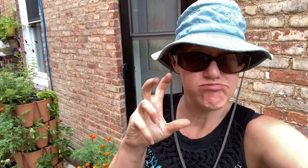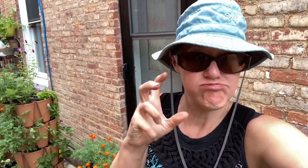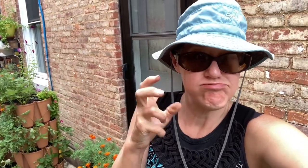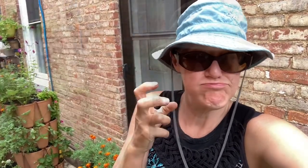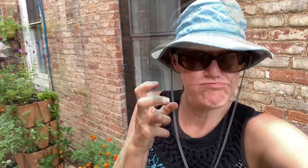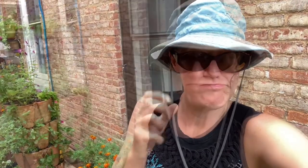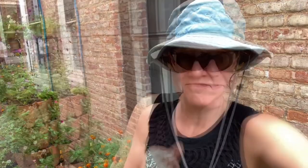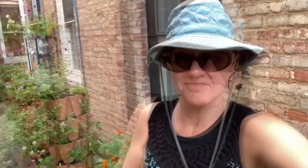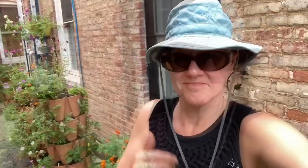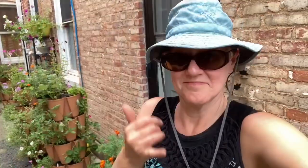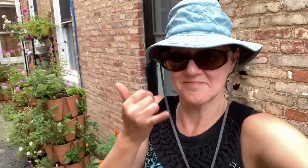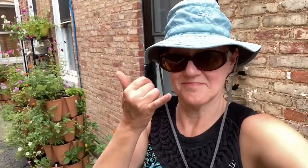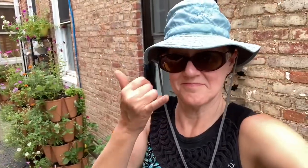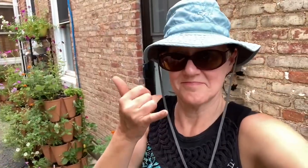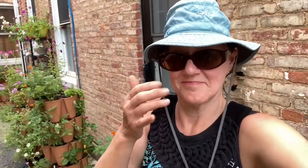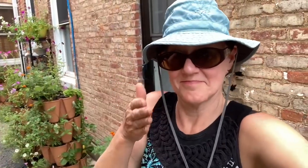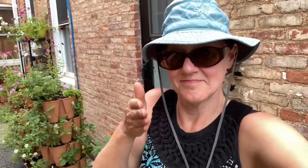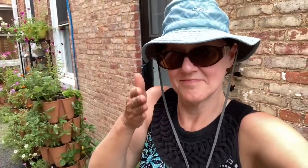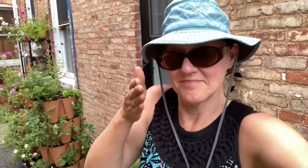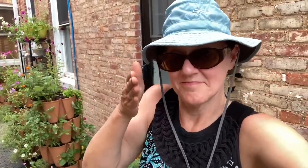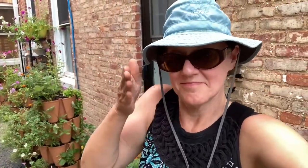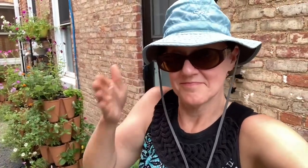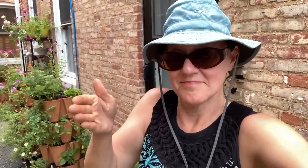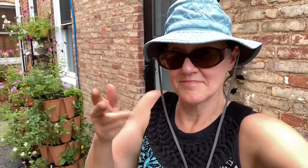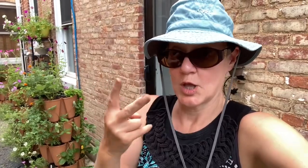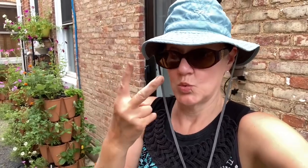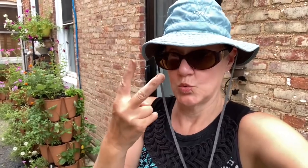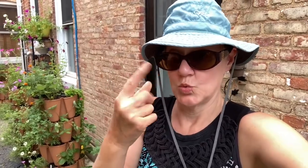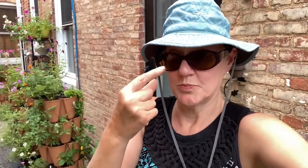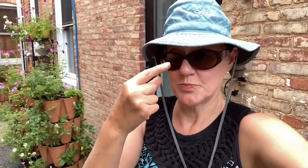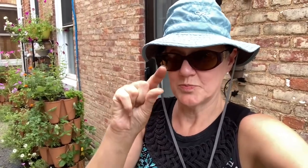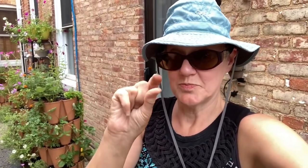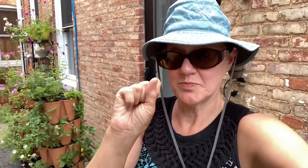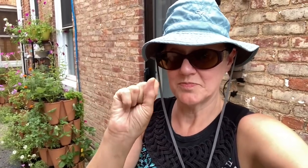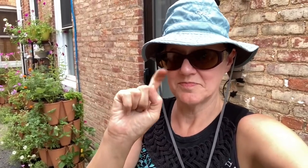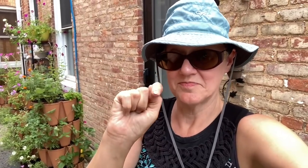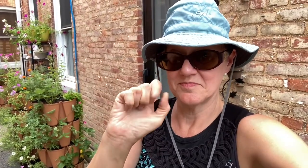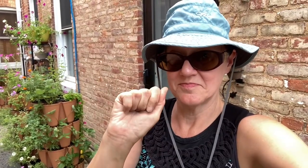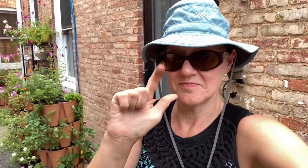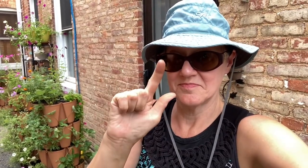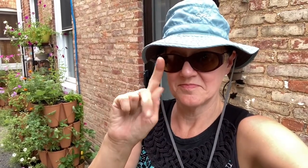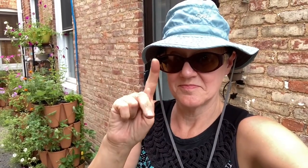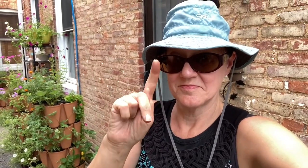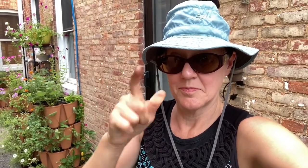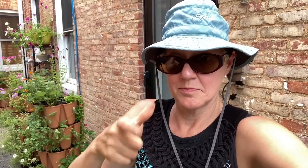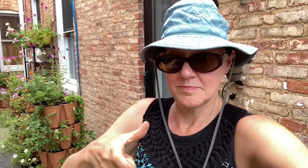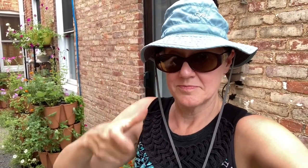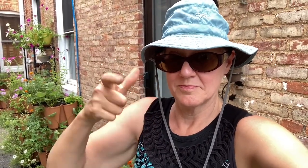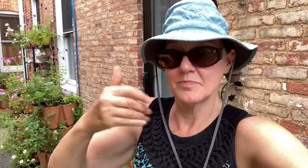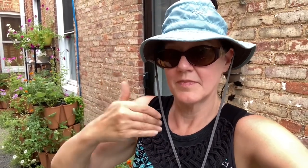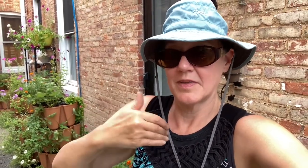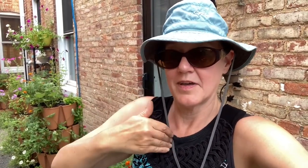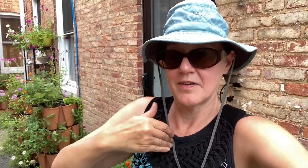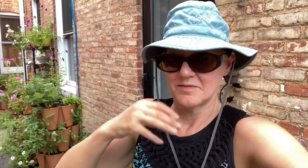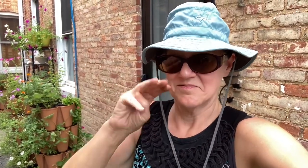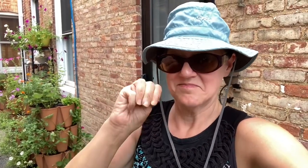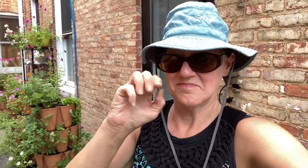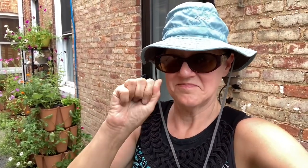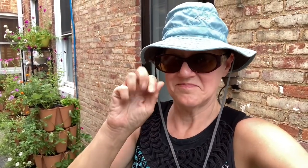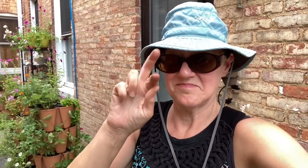crowded, they're just not going to grow. Now, next to these, we have marigolds in 2 of our green stalk